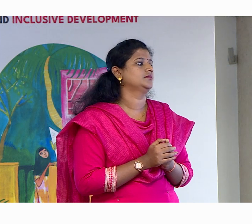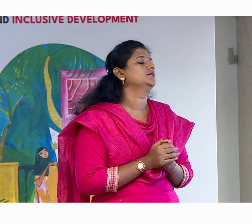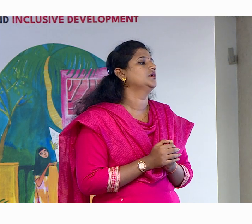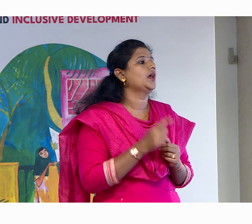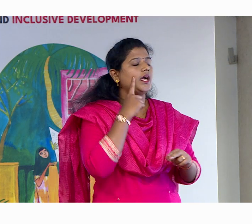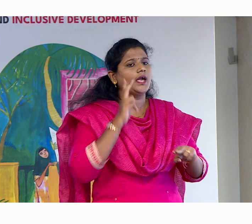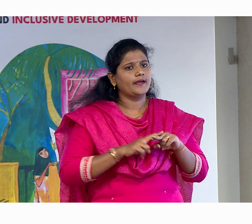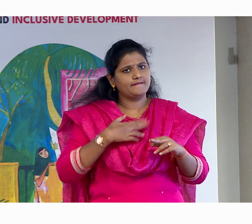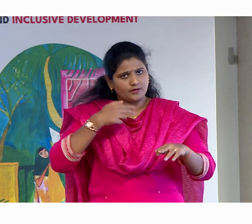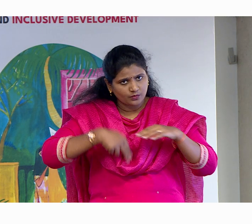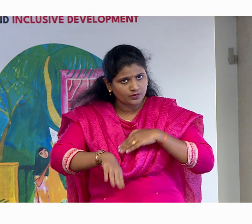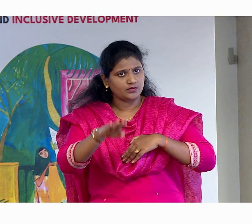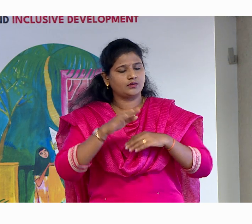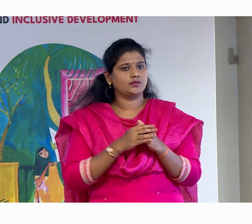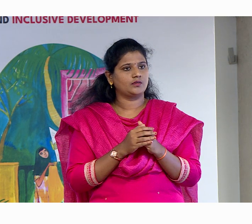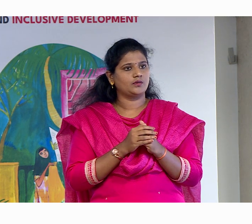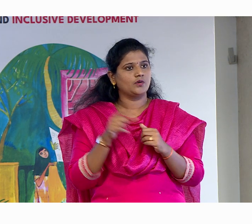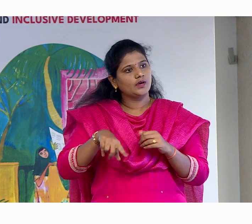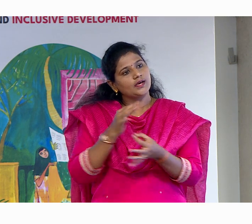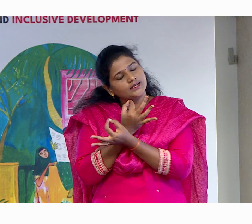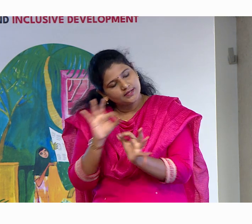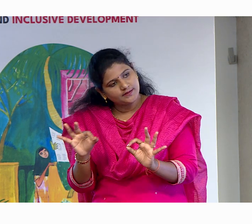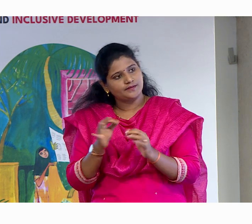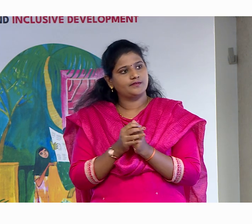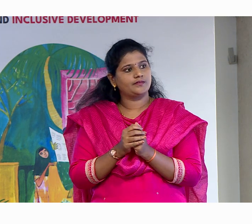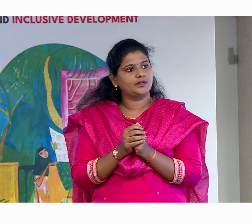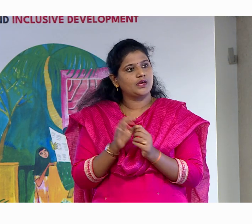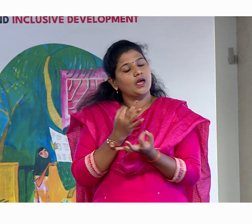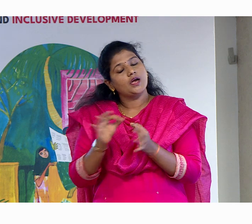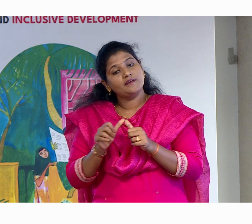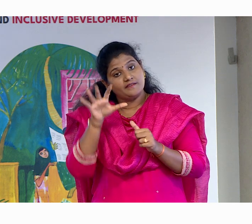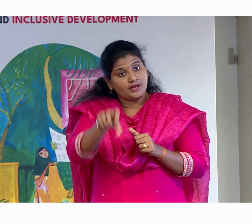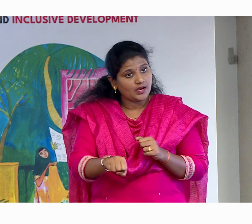If you want to go to this, and it is free, by the way, free access,